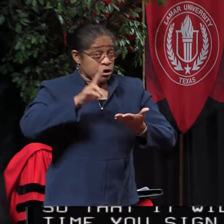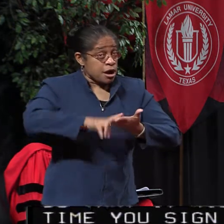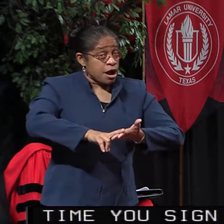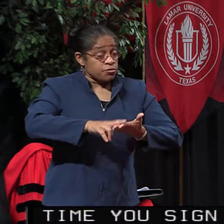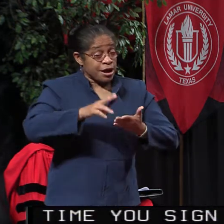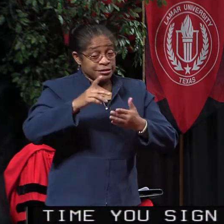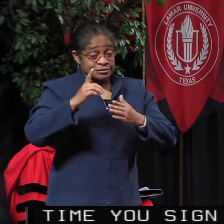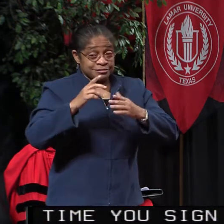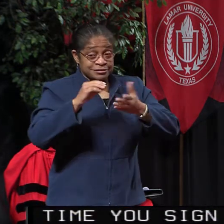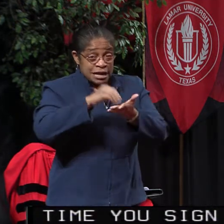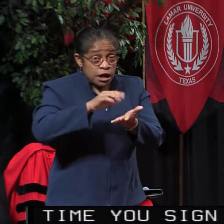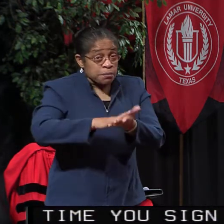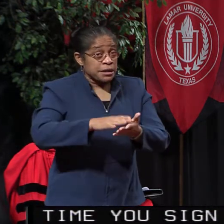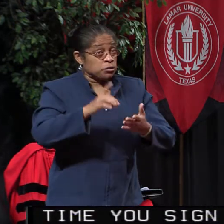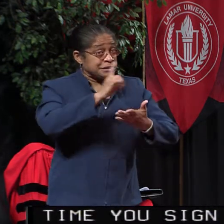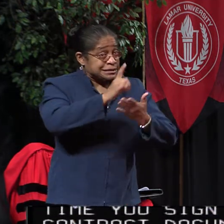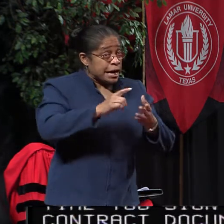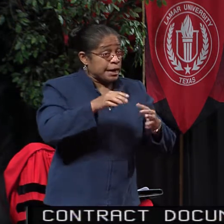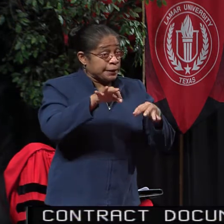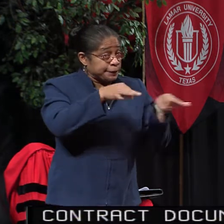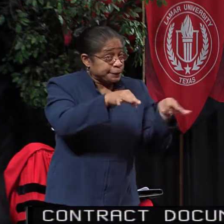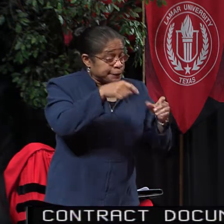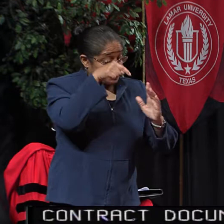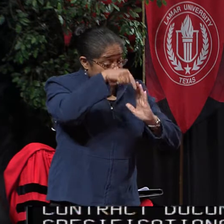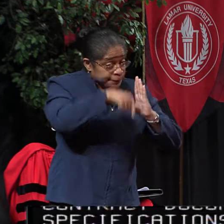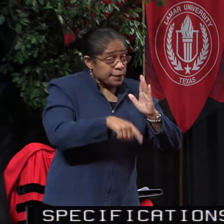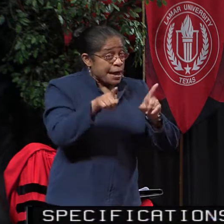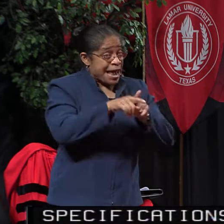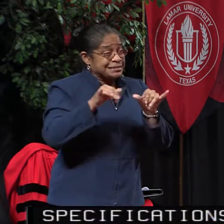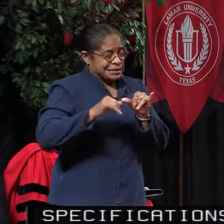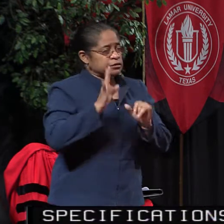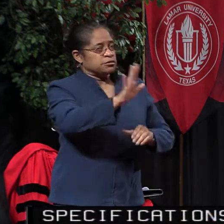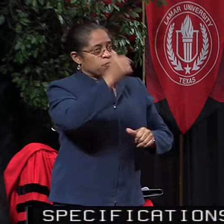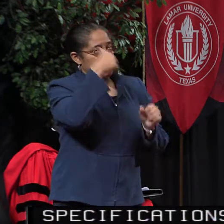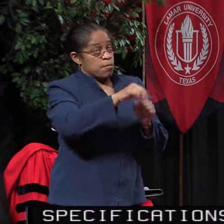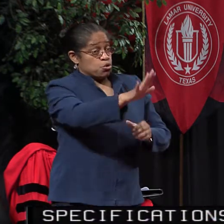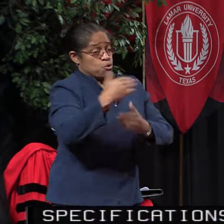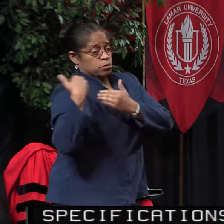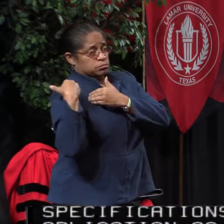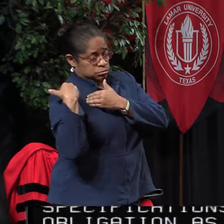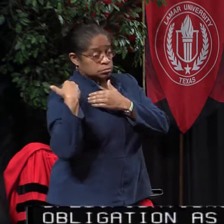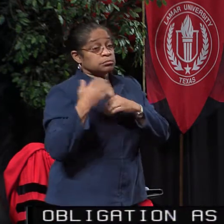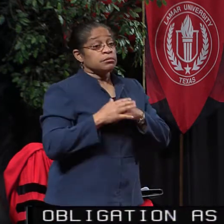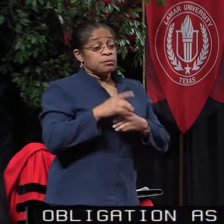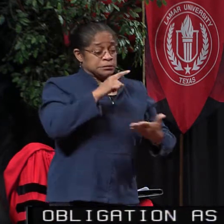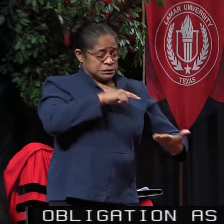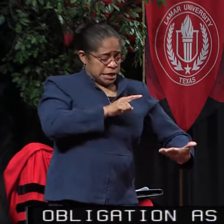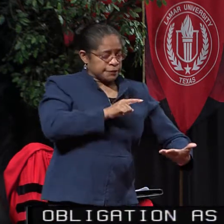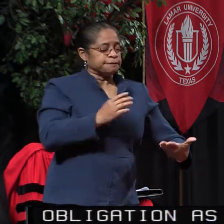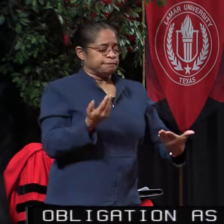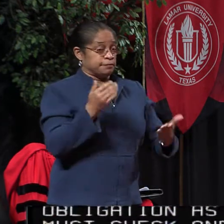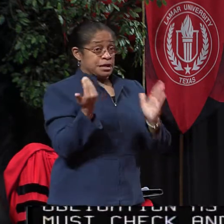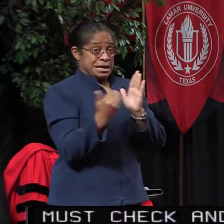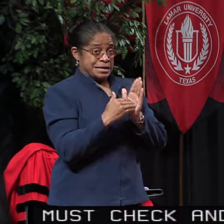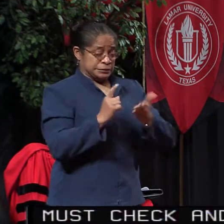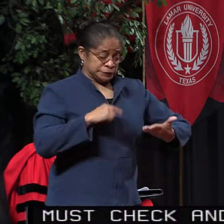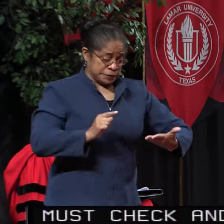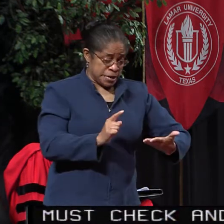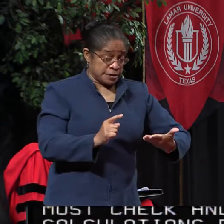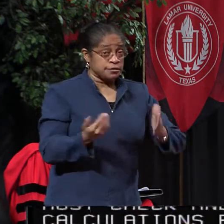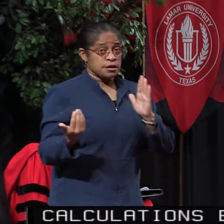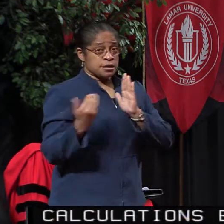design specifications of your obligation as an engineer. You must check and recheck your calculations before signing your